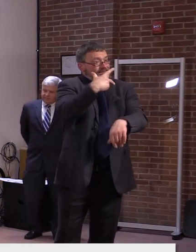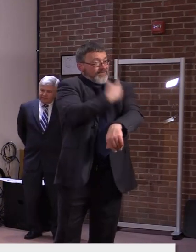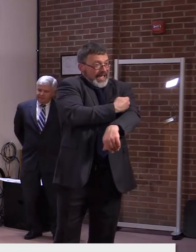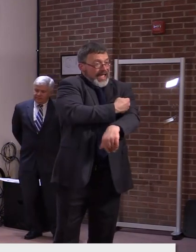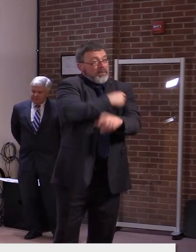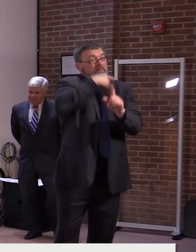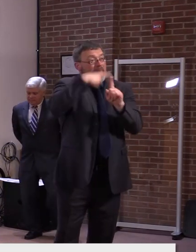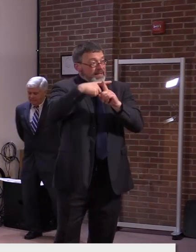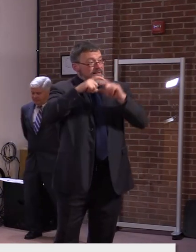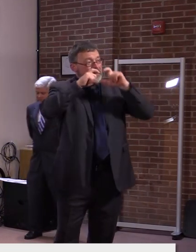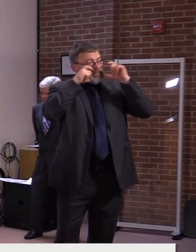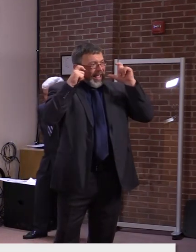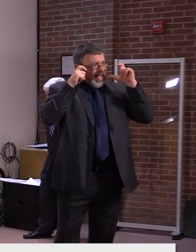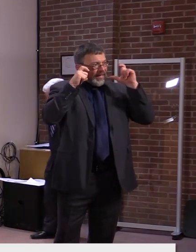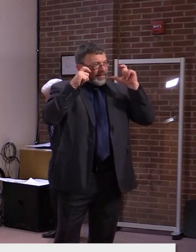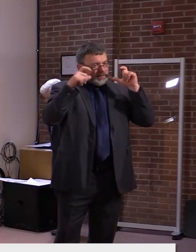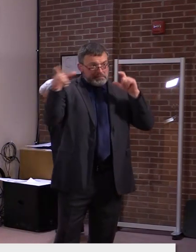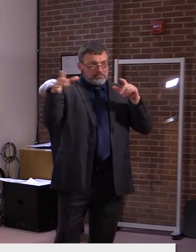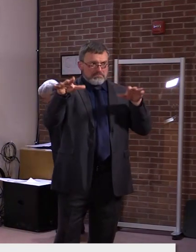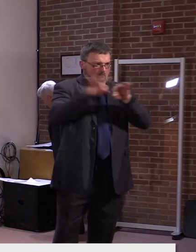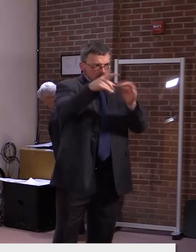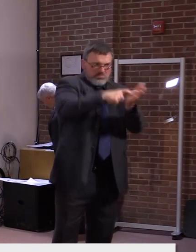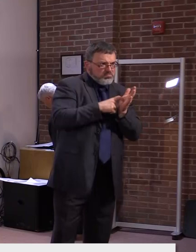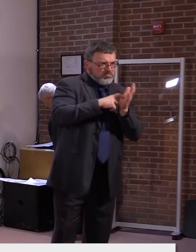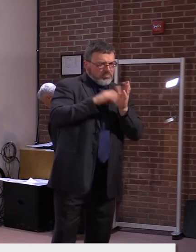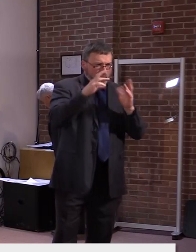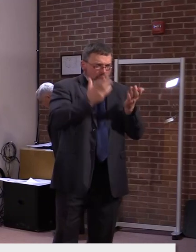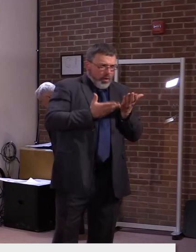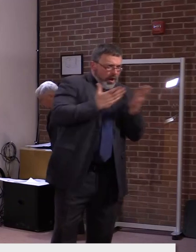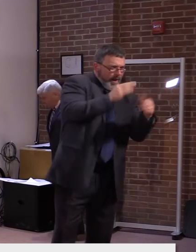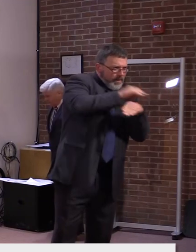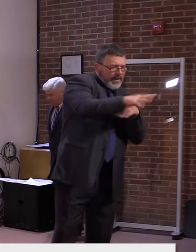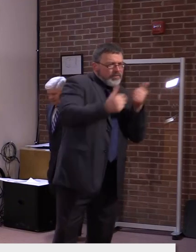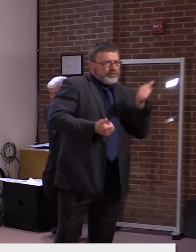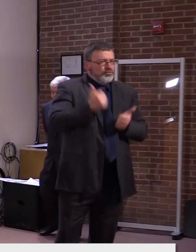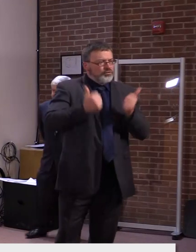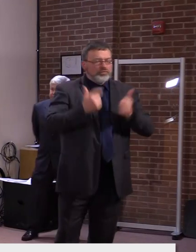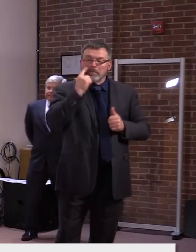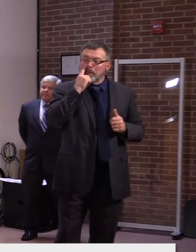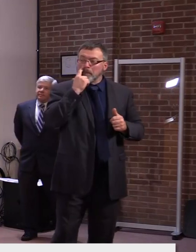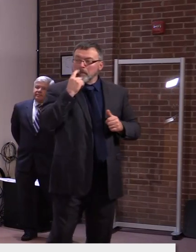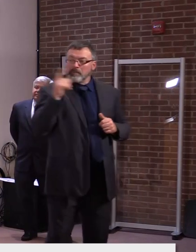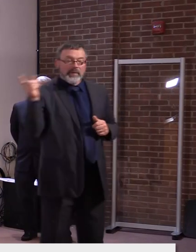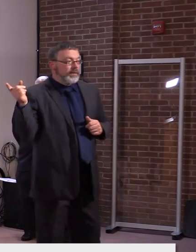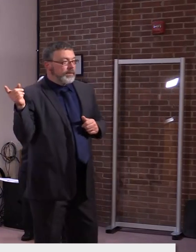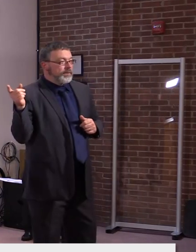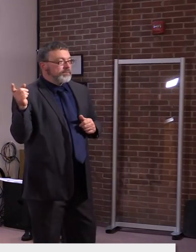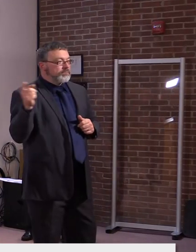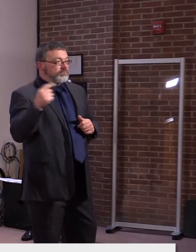not mandated. Is that correct? That is correct.